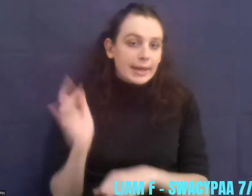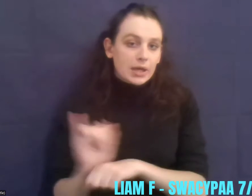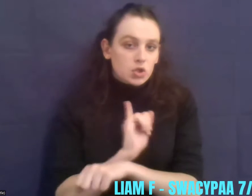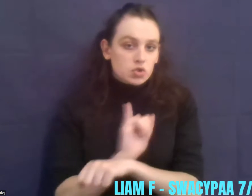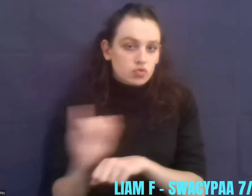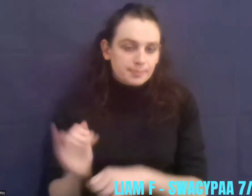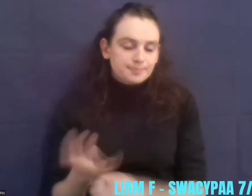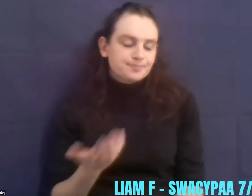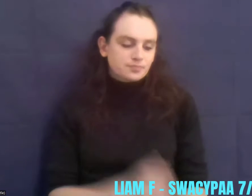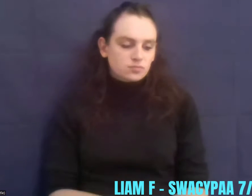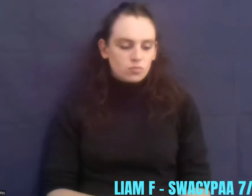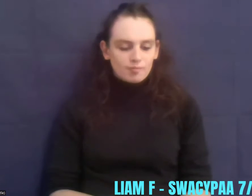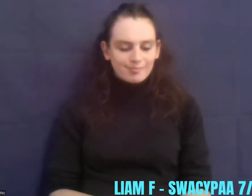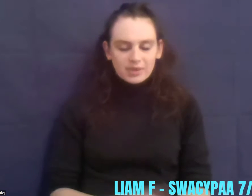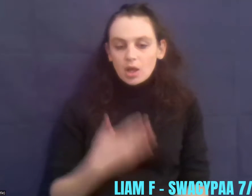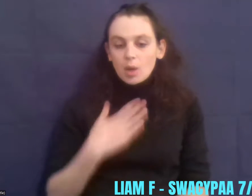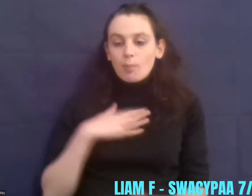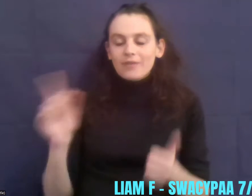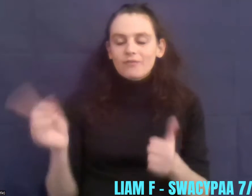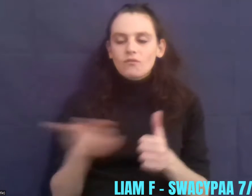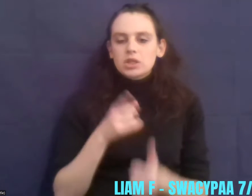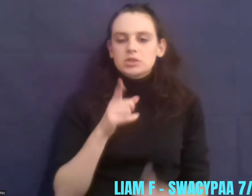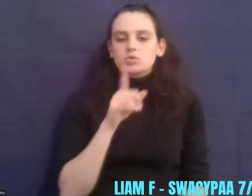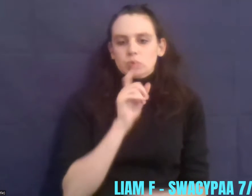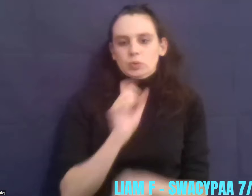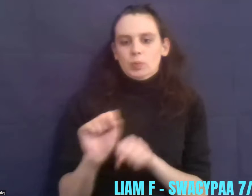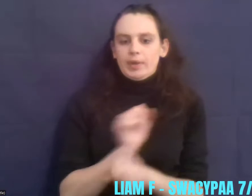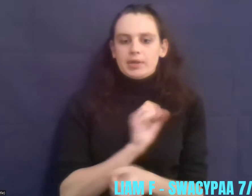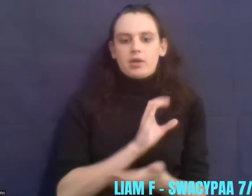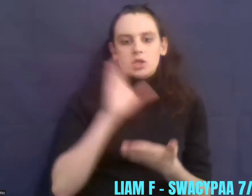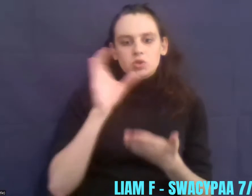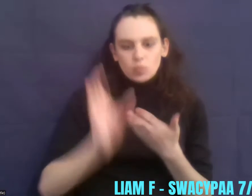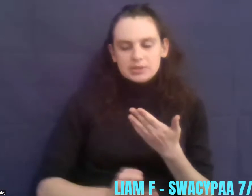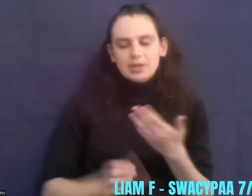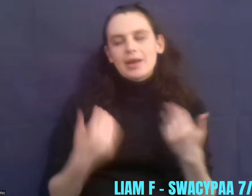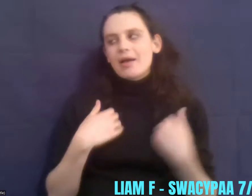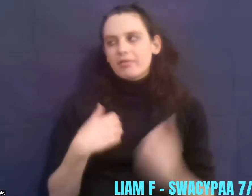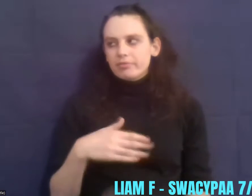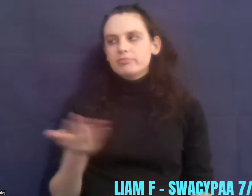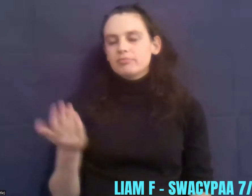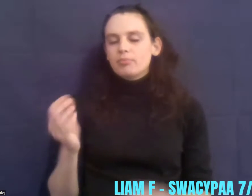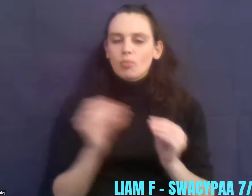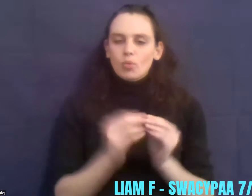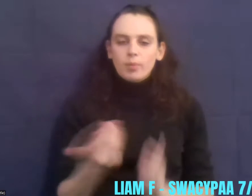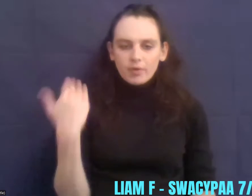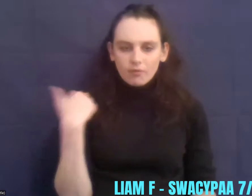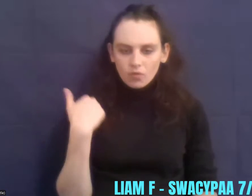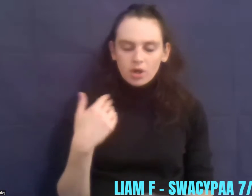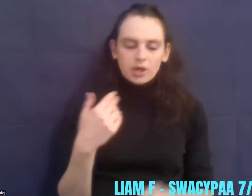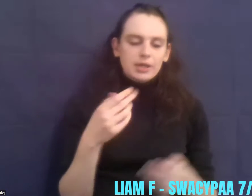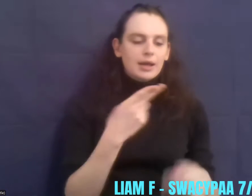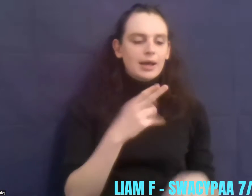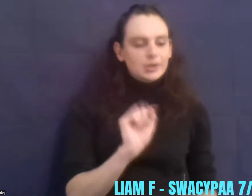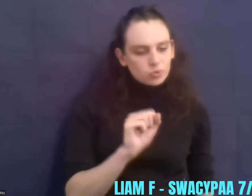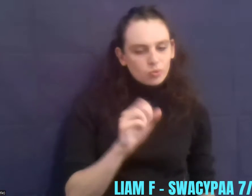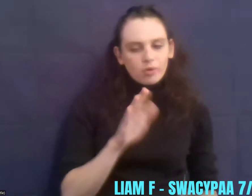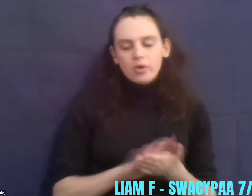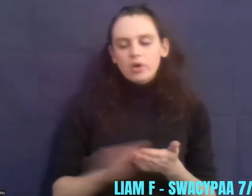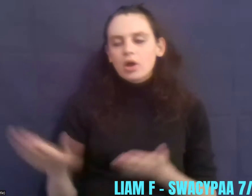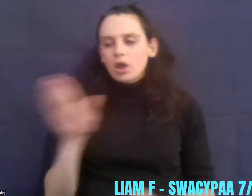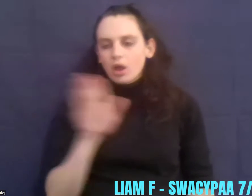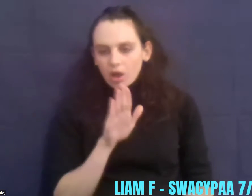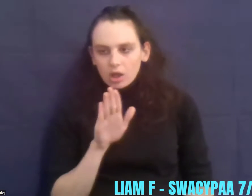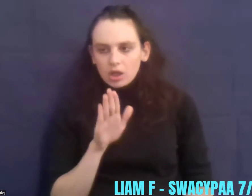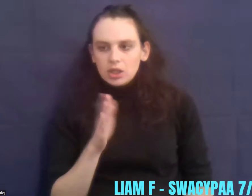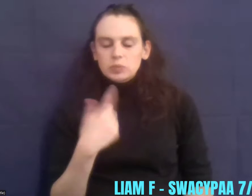my first real consequence, there certainly was some other consequences. Like I said, there was plenty of times in high school and in college that